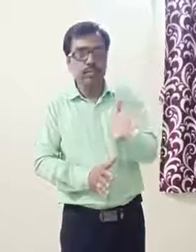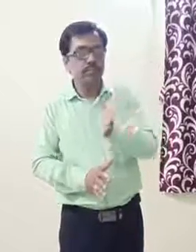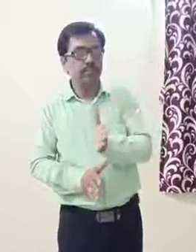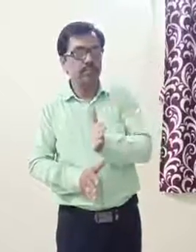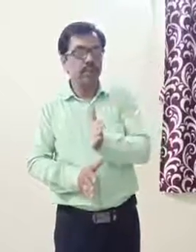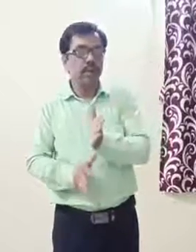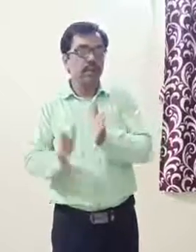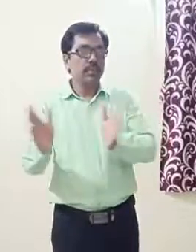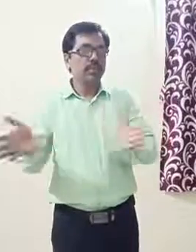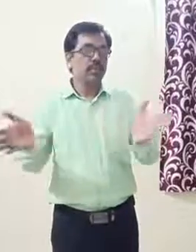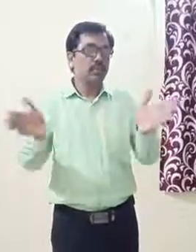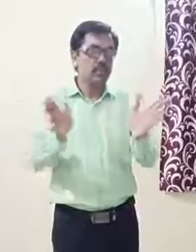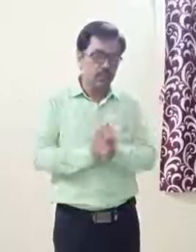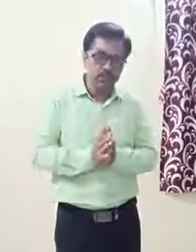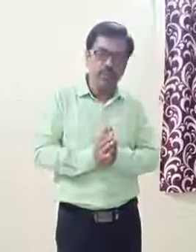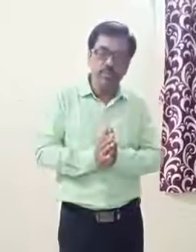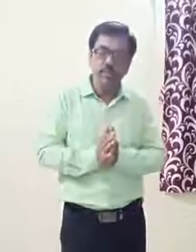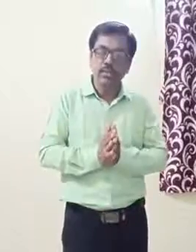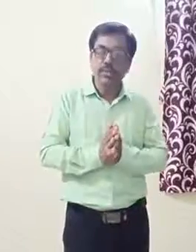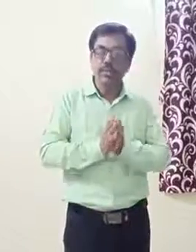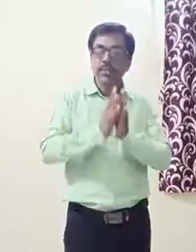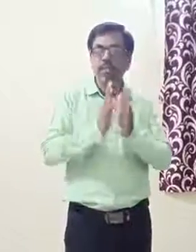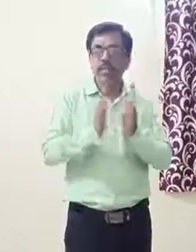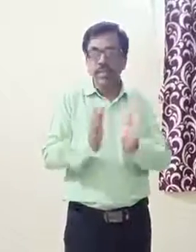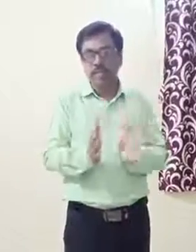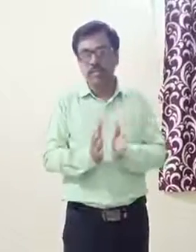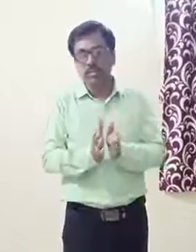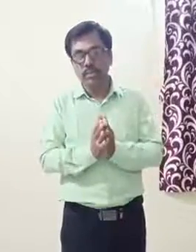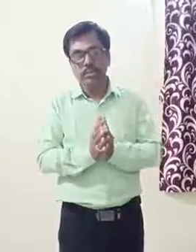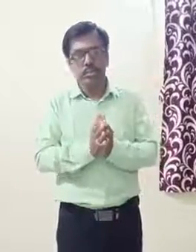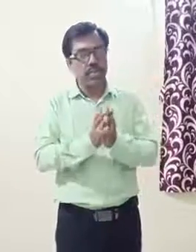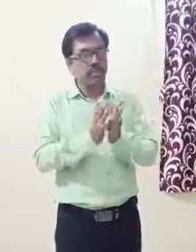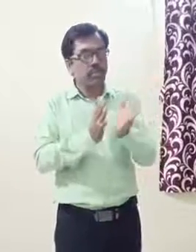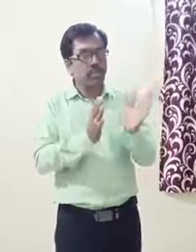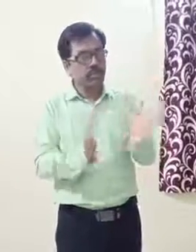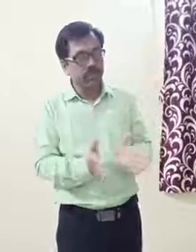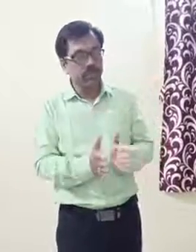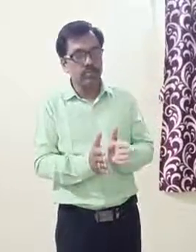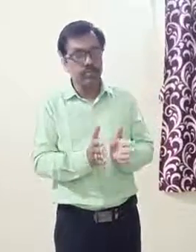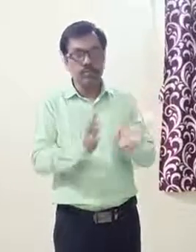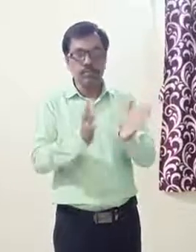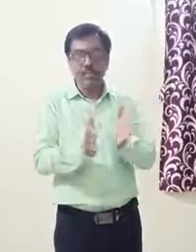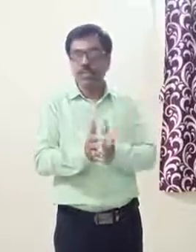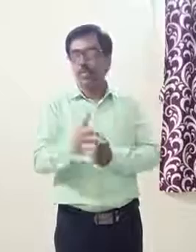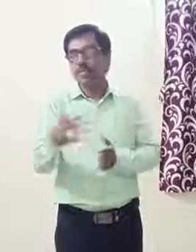help other countries of the Europe to become the nations, means to transform themselves from the monarchy to